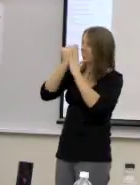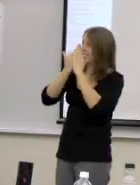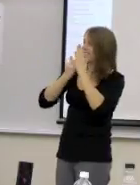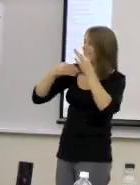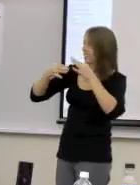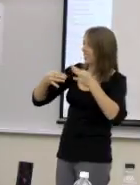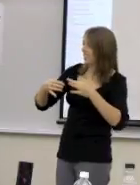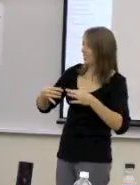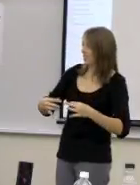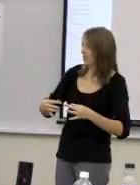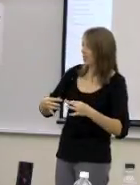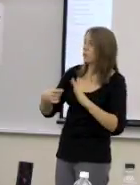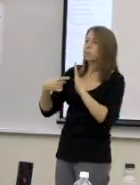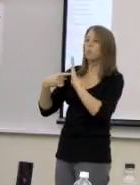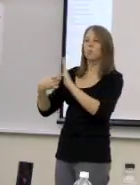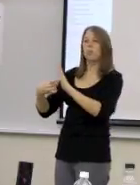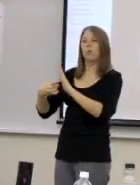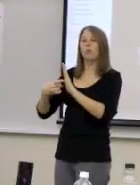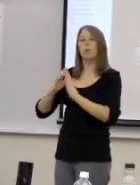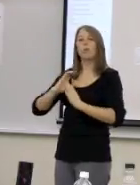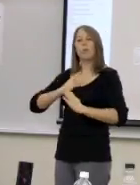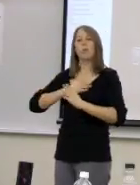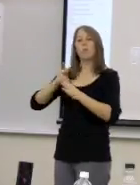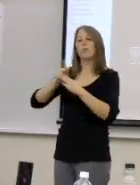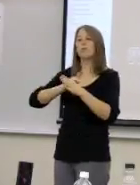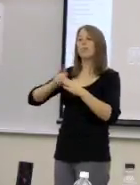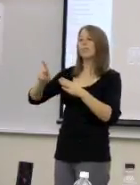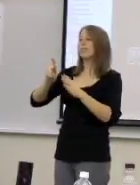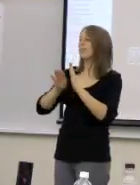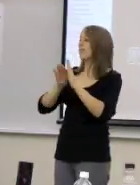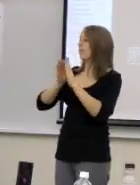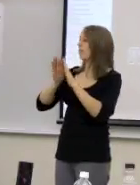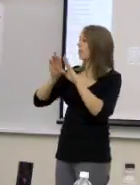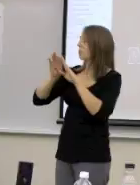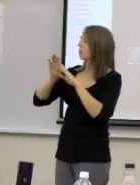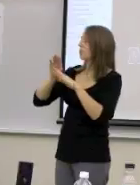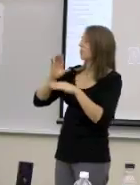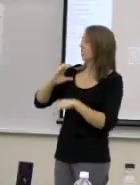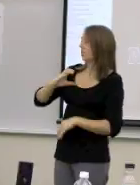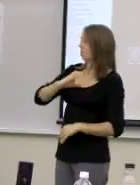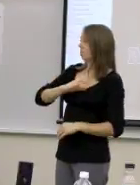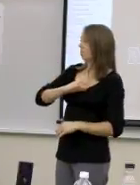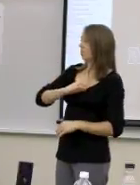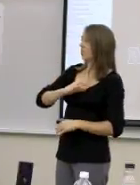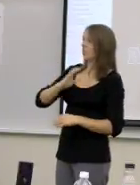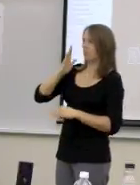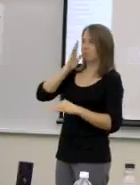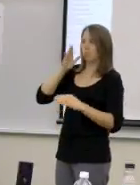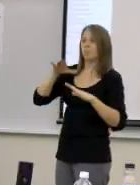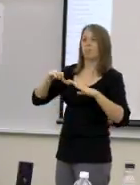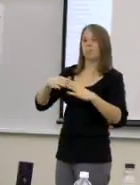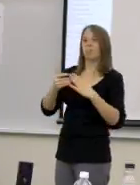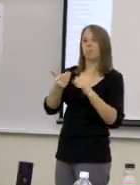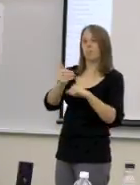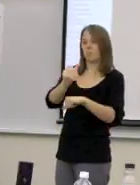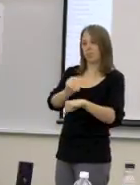professional development committee tonight, but already we've got 5 workshops. This board is rolling. We meet every